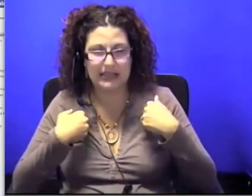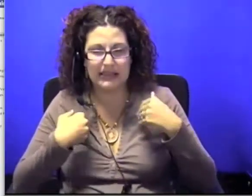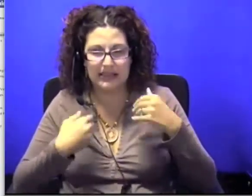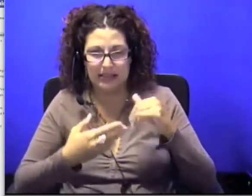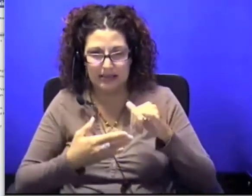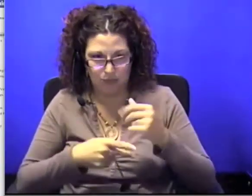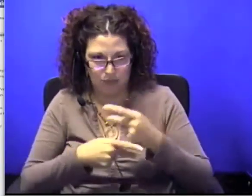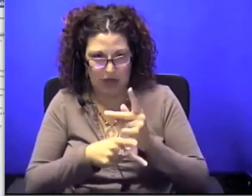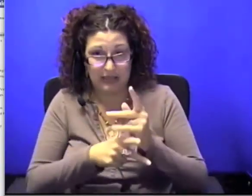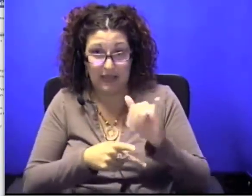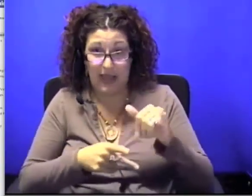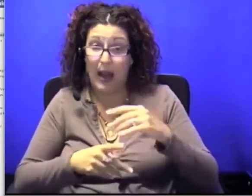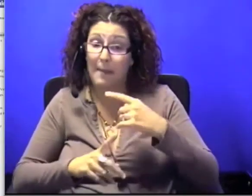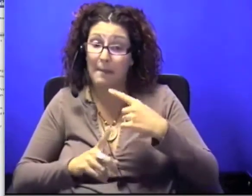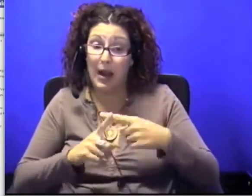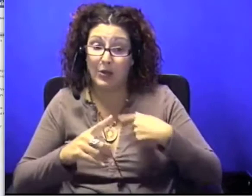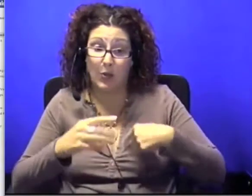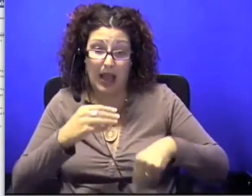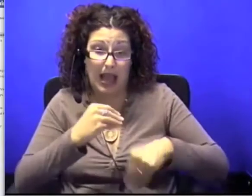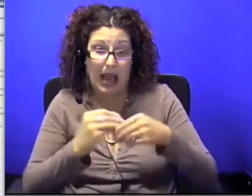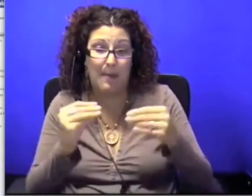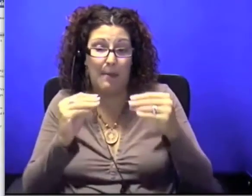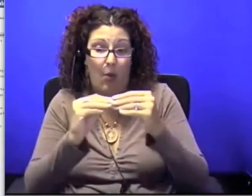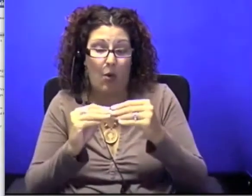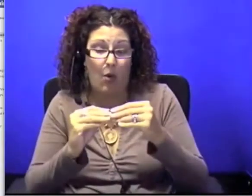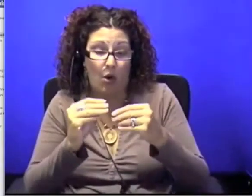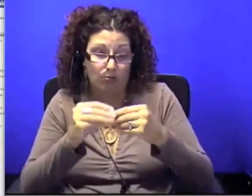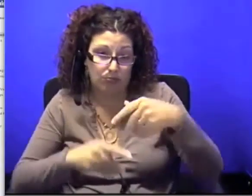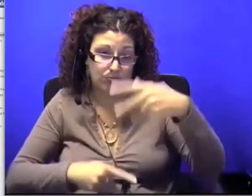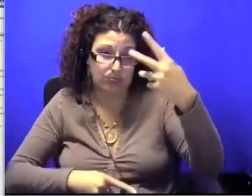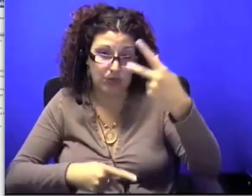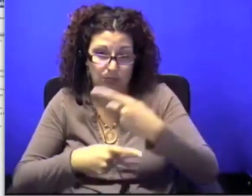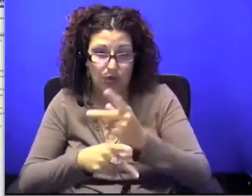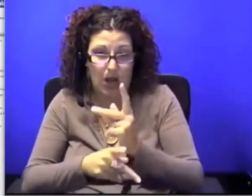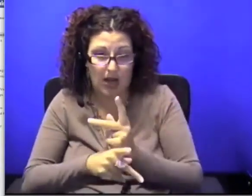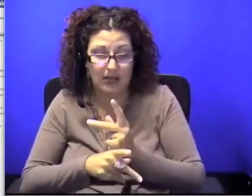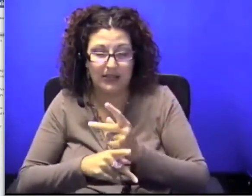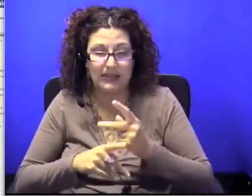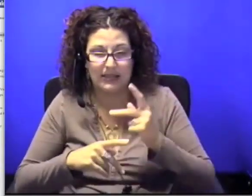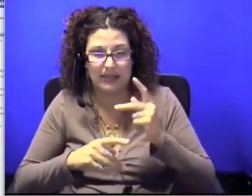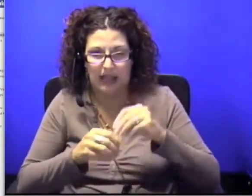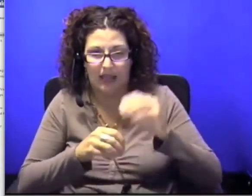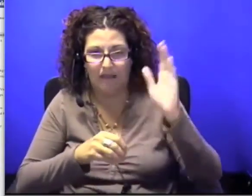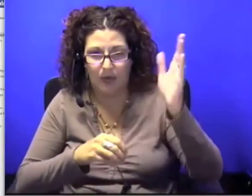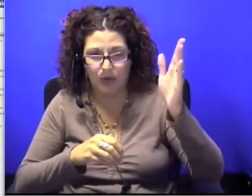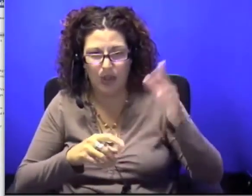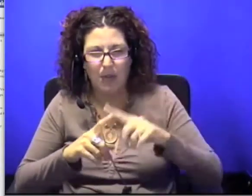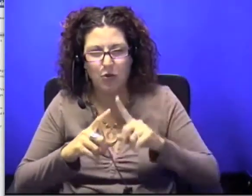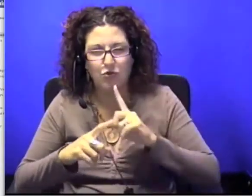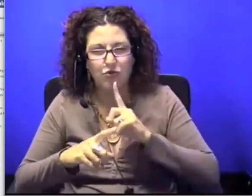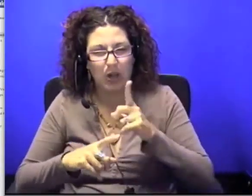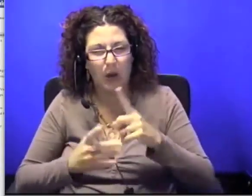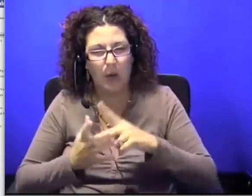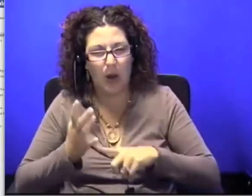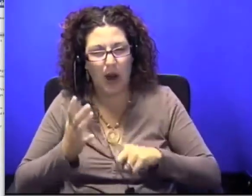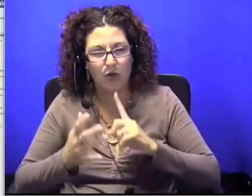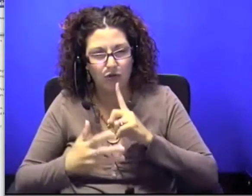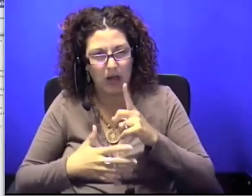we'll be adding many more products to the initial list of the products that are there now. But what really